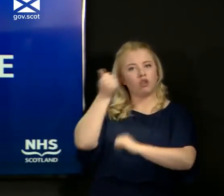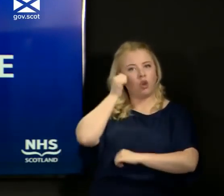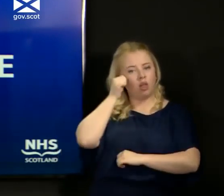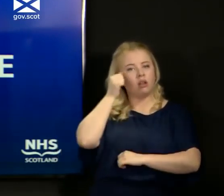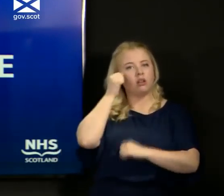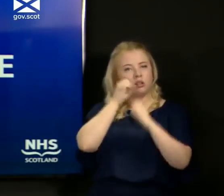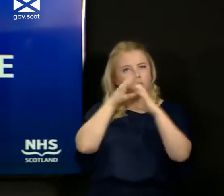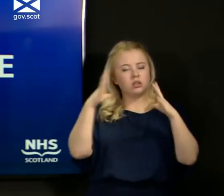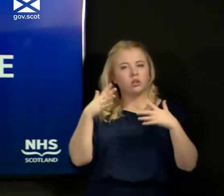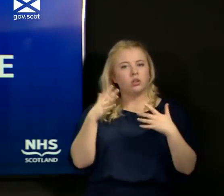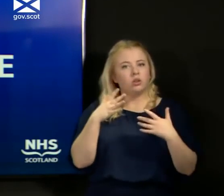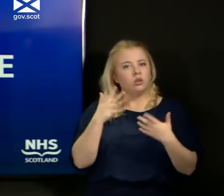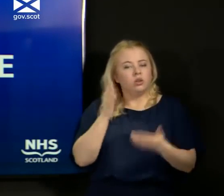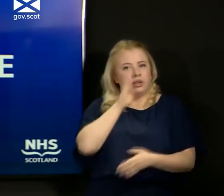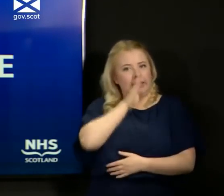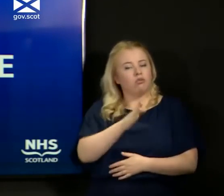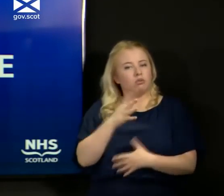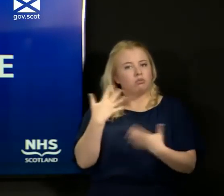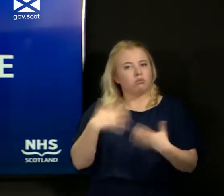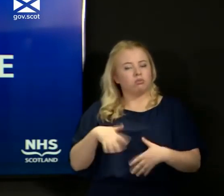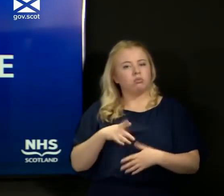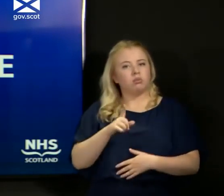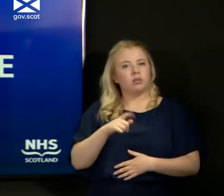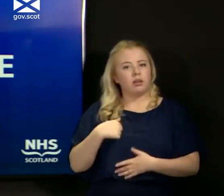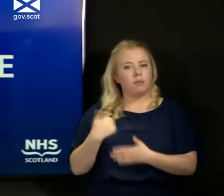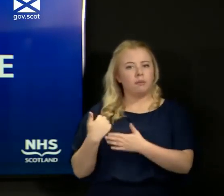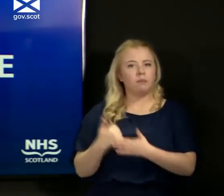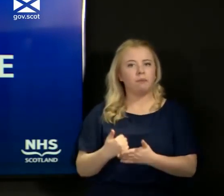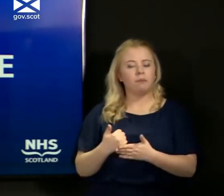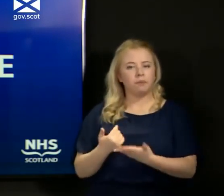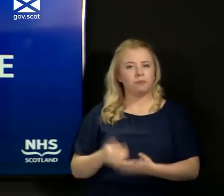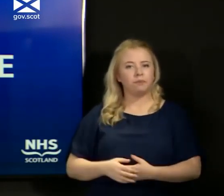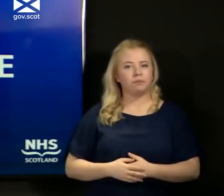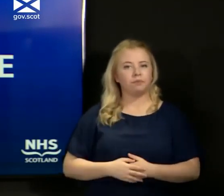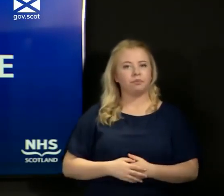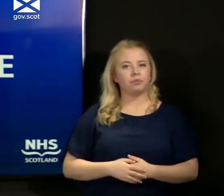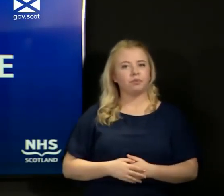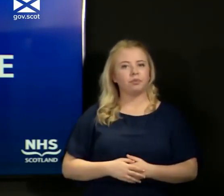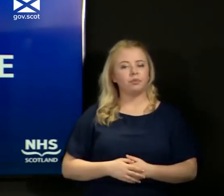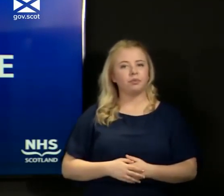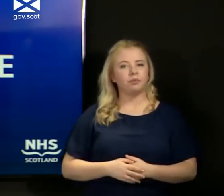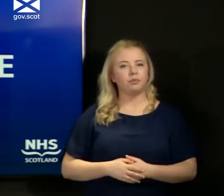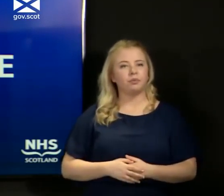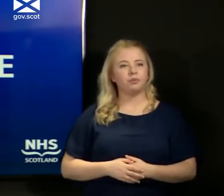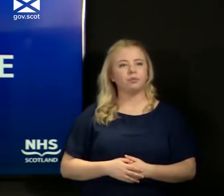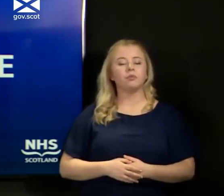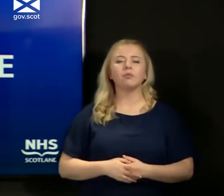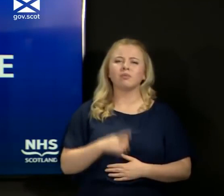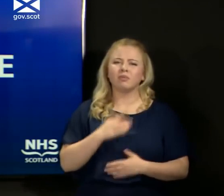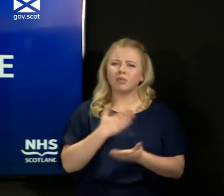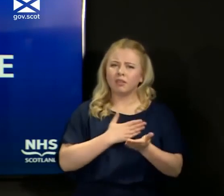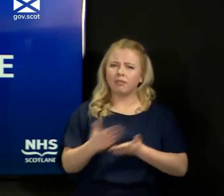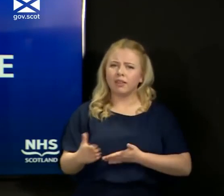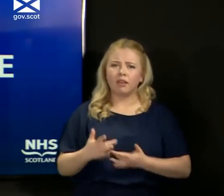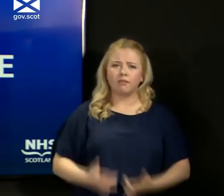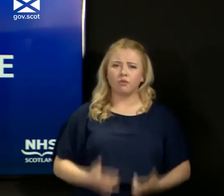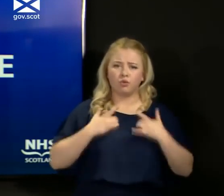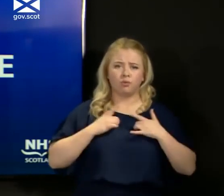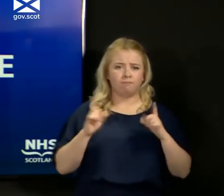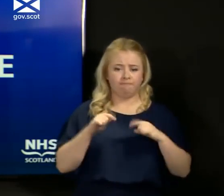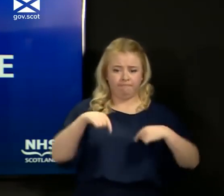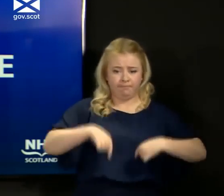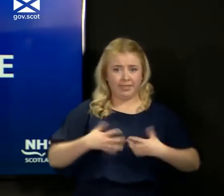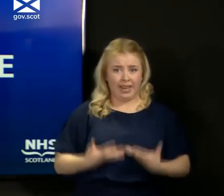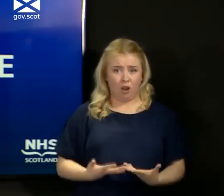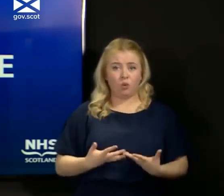the kind of gravity of the situation that they're providing advice on. And the clear opinion was that at this